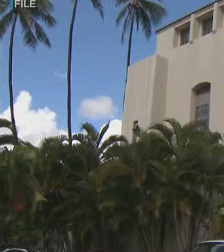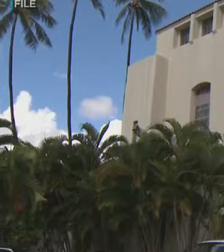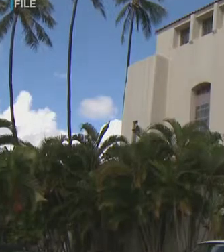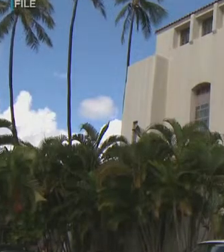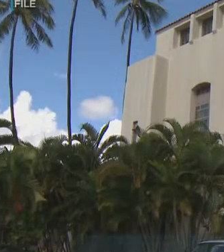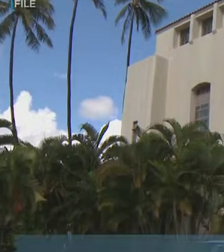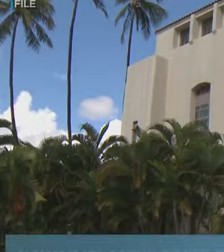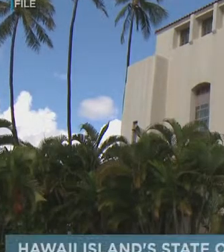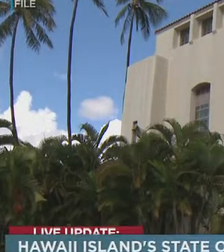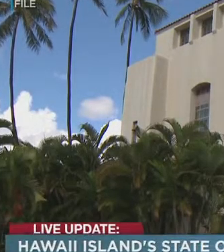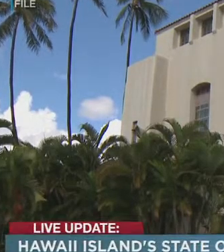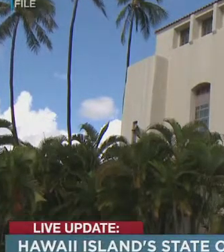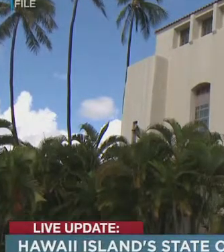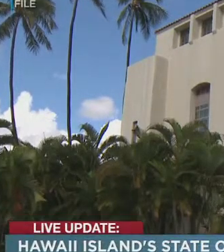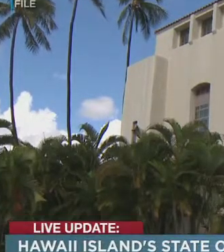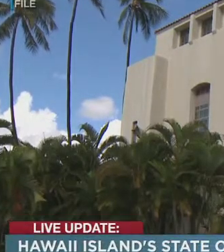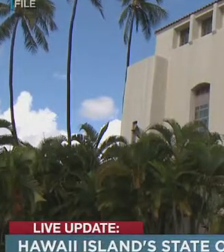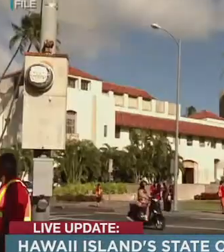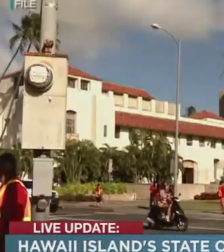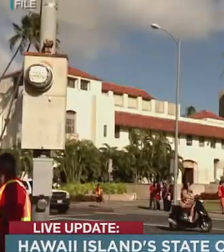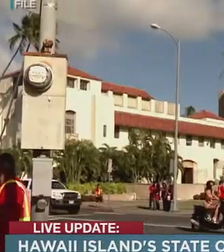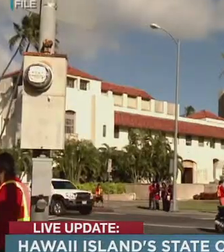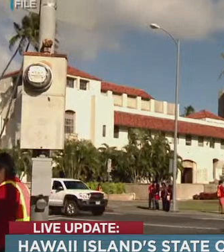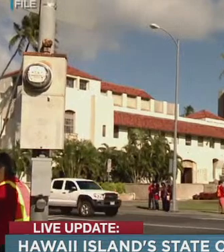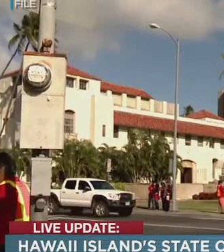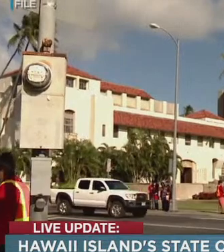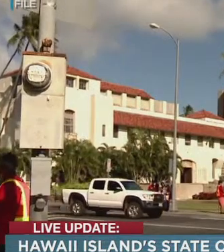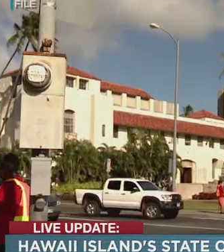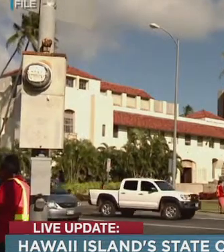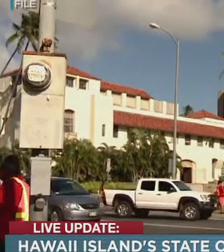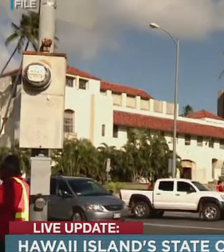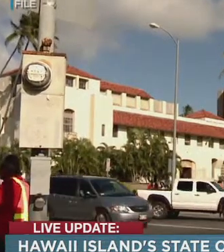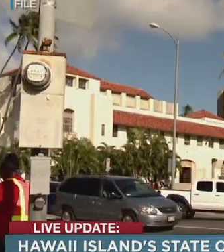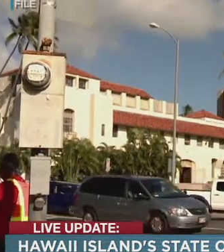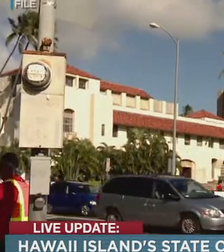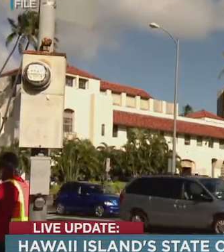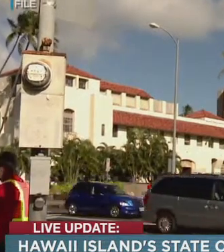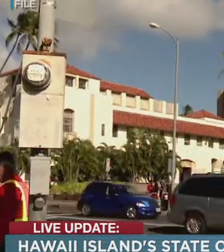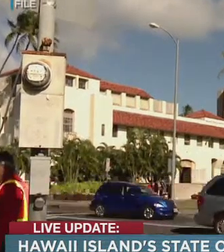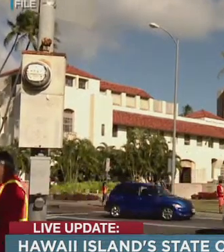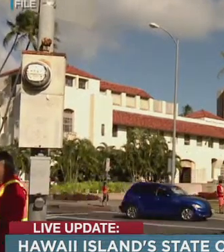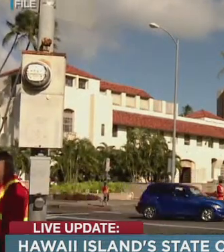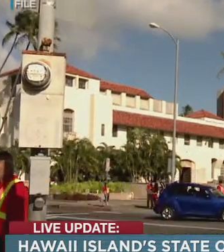under $77,000 a year to more than double that, nearly